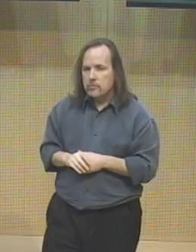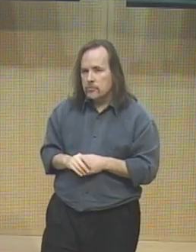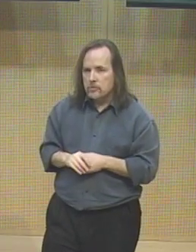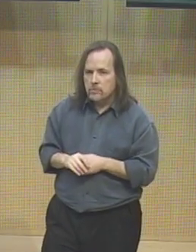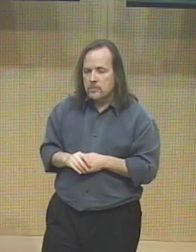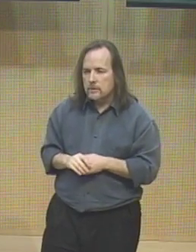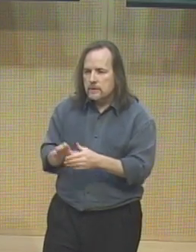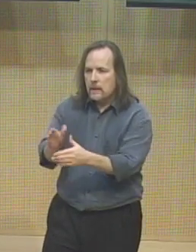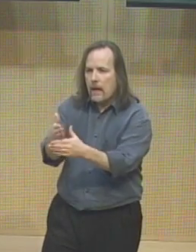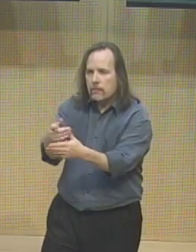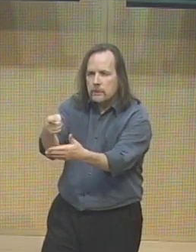of a better way of